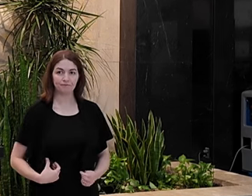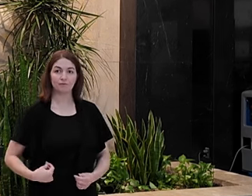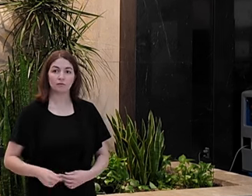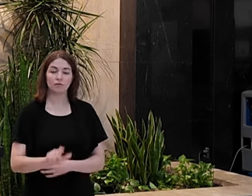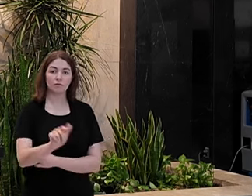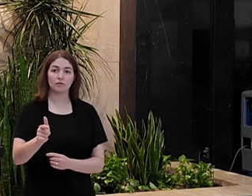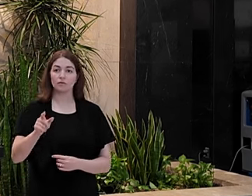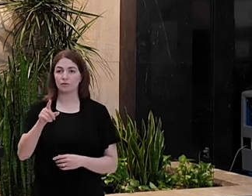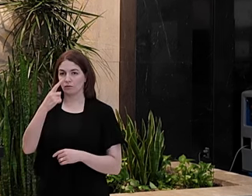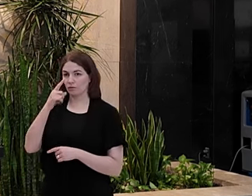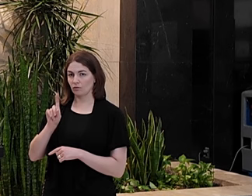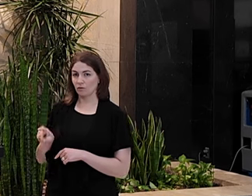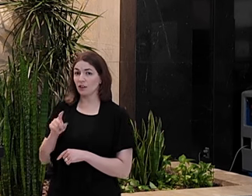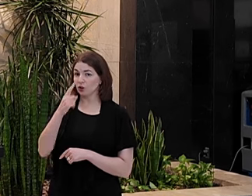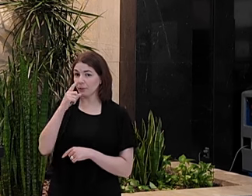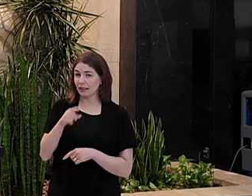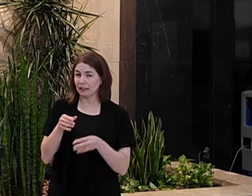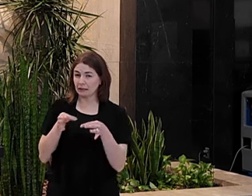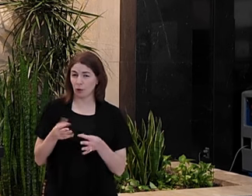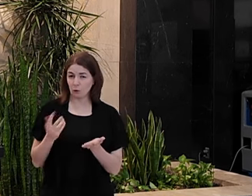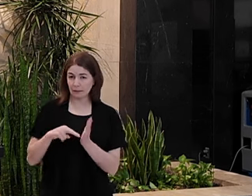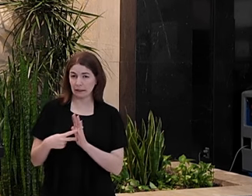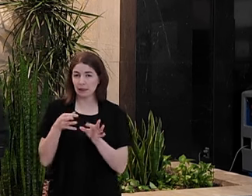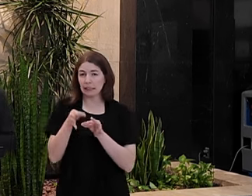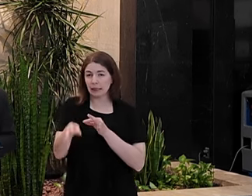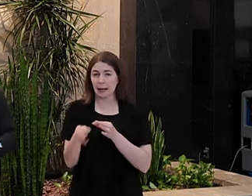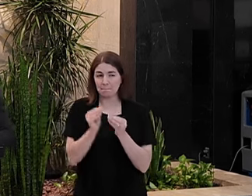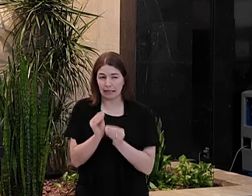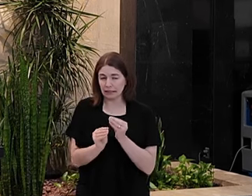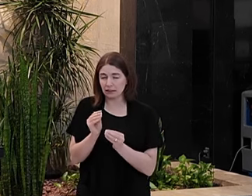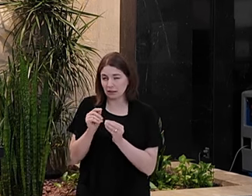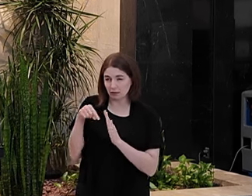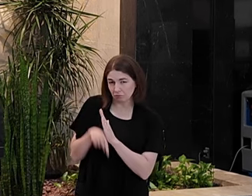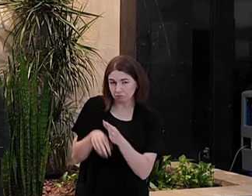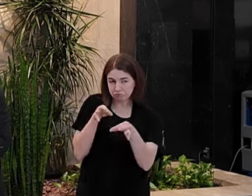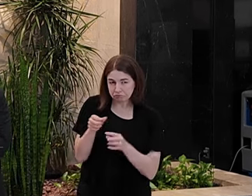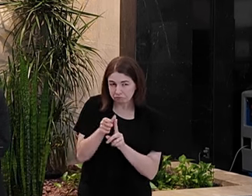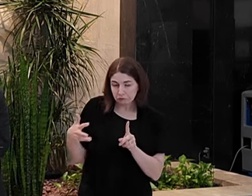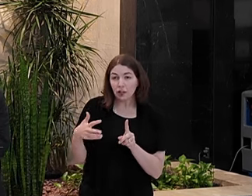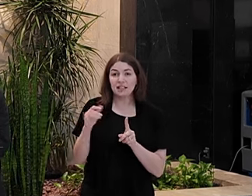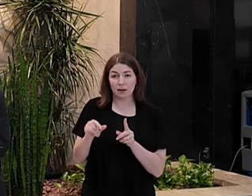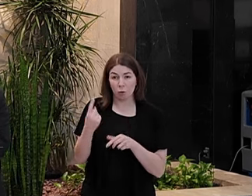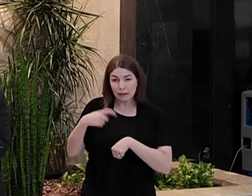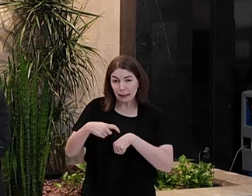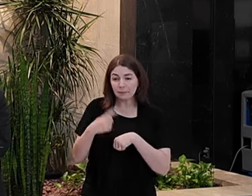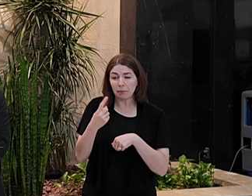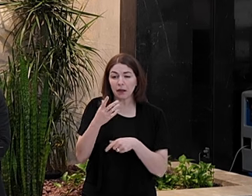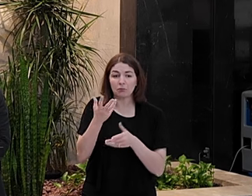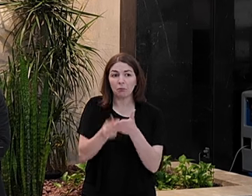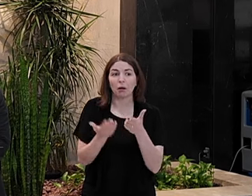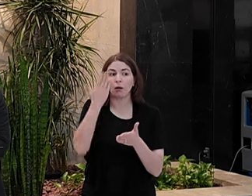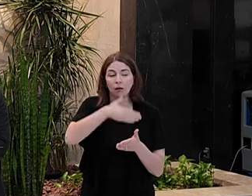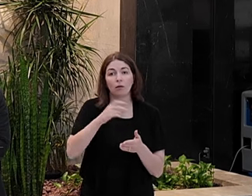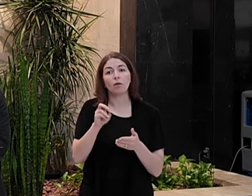Can you all explain what you mean by delayed maintenance? I guess in as much detail as you can. Is this like one time where something's fell through the cracks? Is it